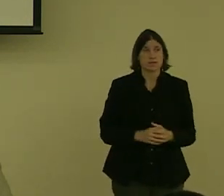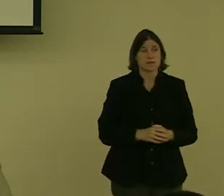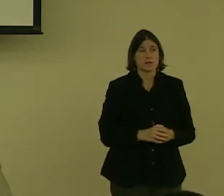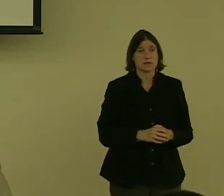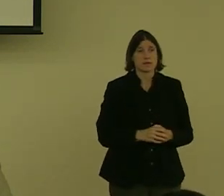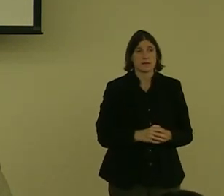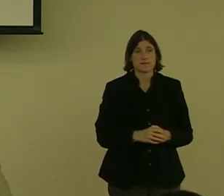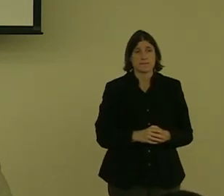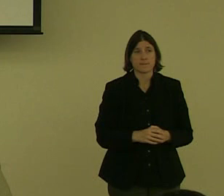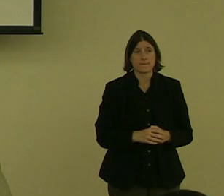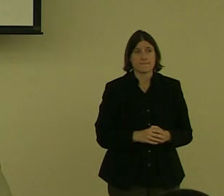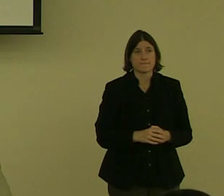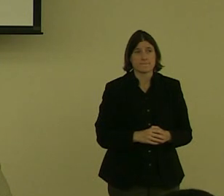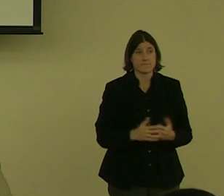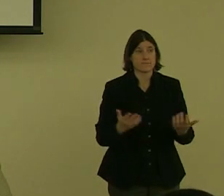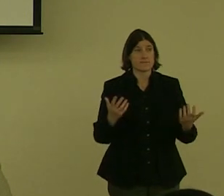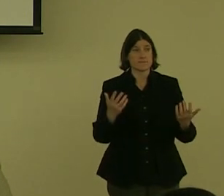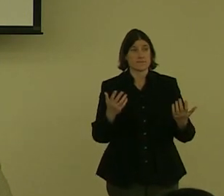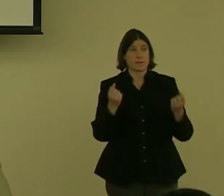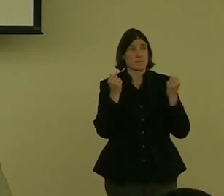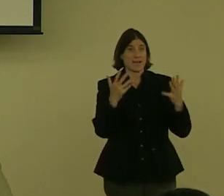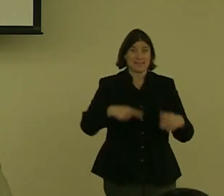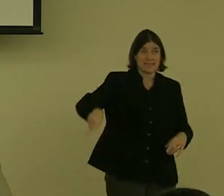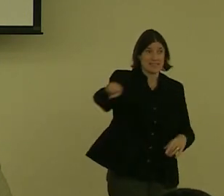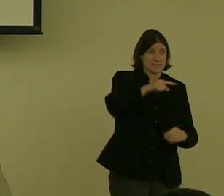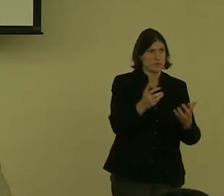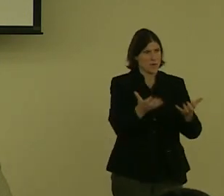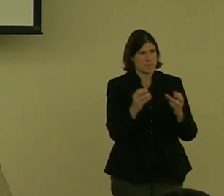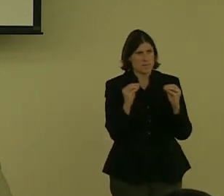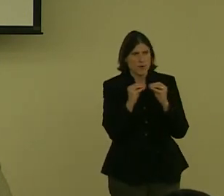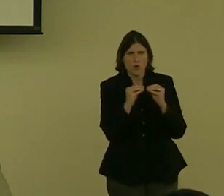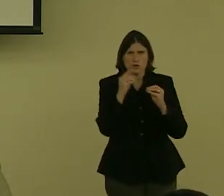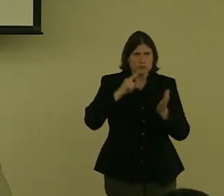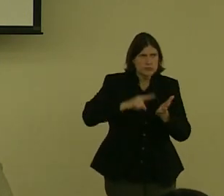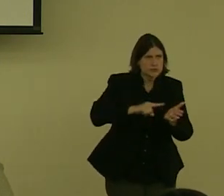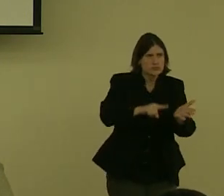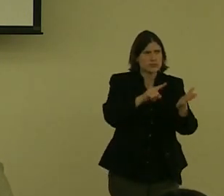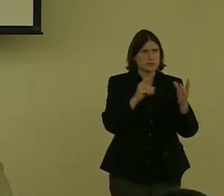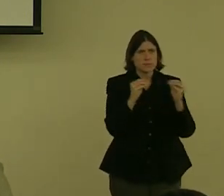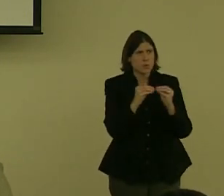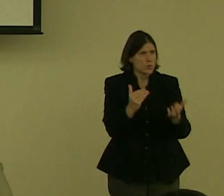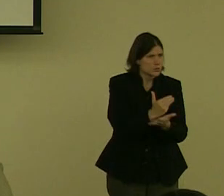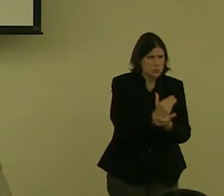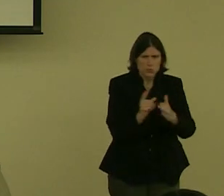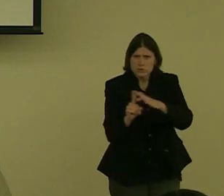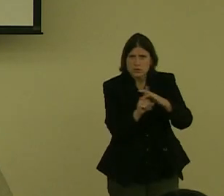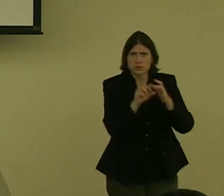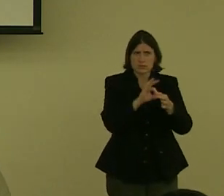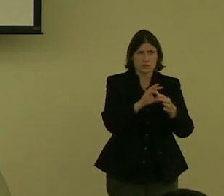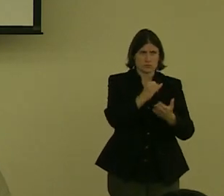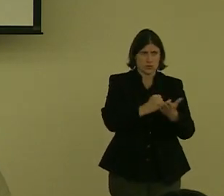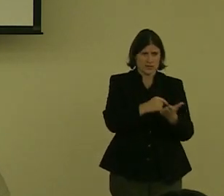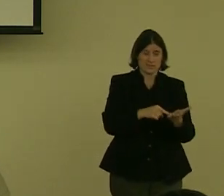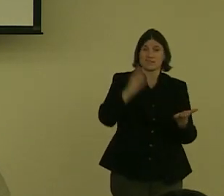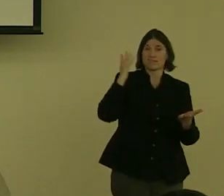the most trenchant analysis? And you know, historically that's landed on certain really sophisticated, really great objects, but that's not to say